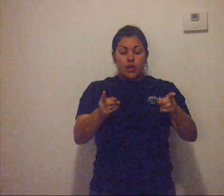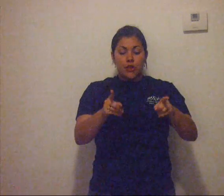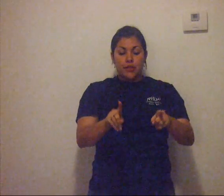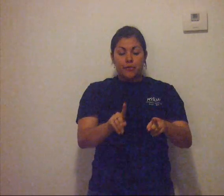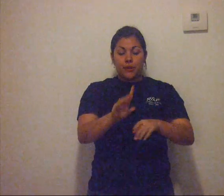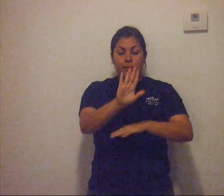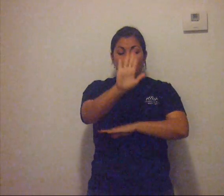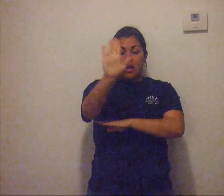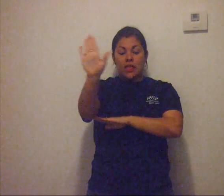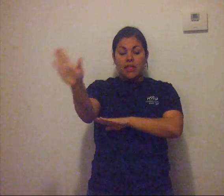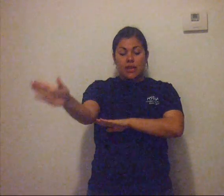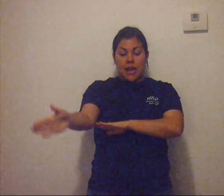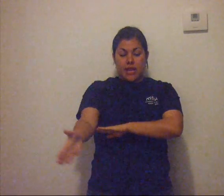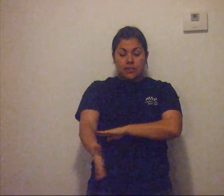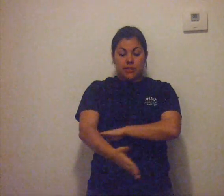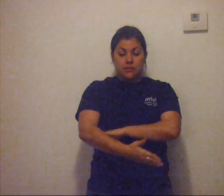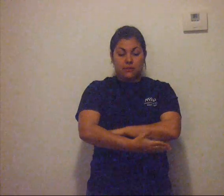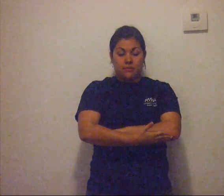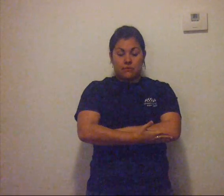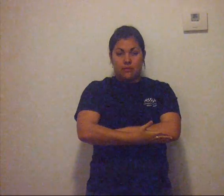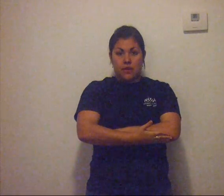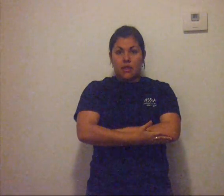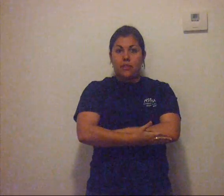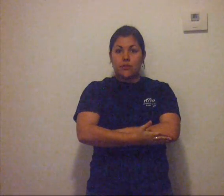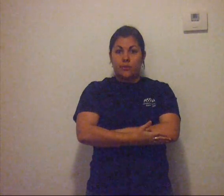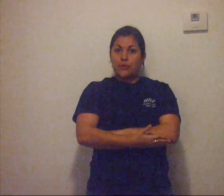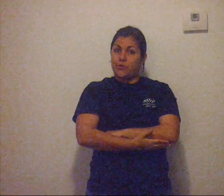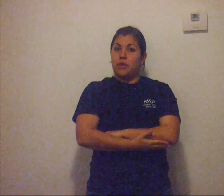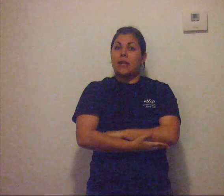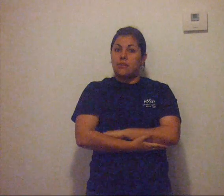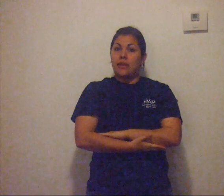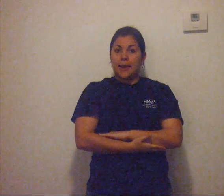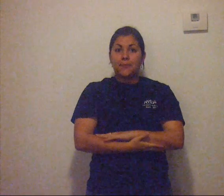proof through the night. Those are what those 3 lines look like.